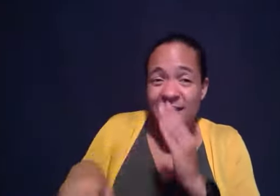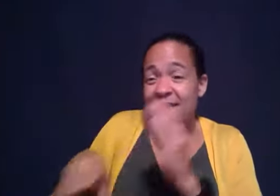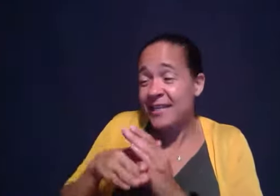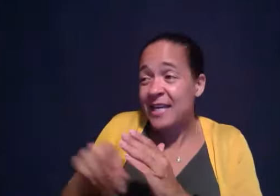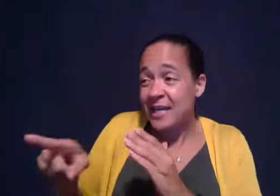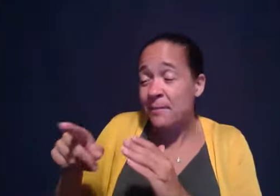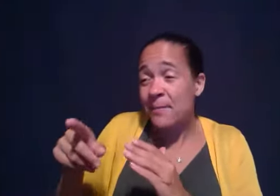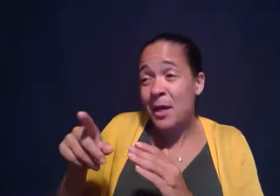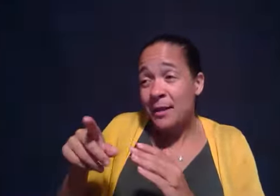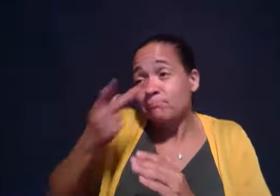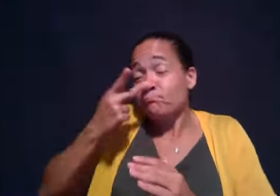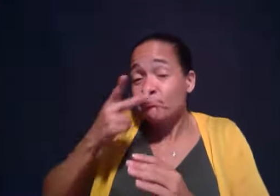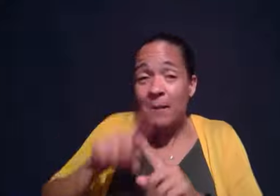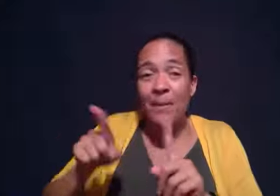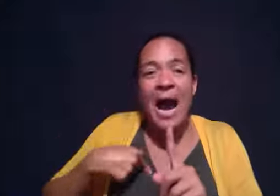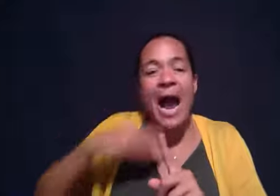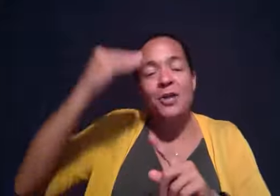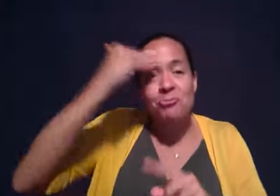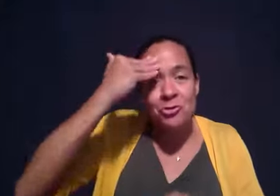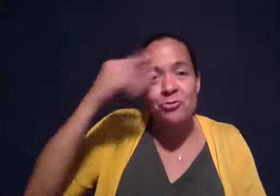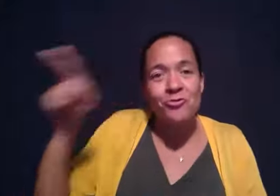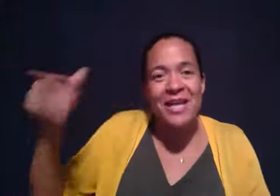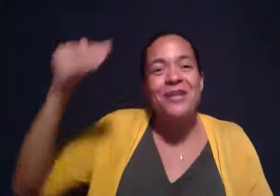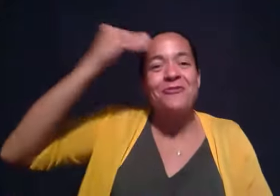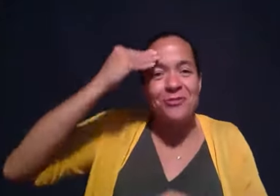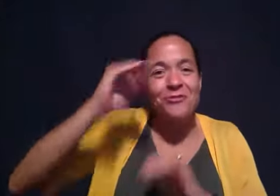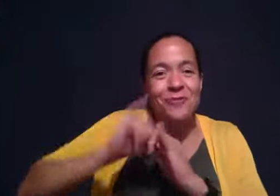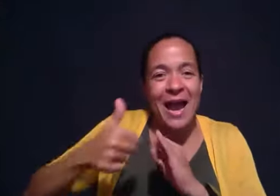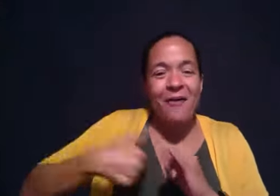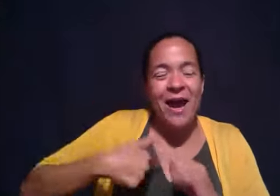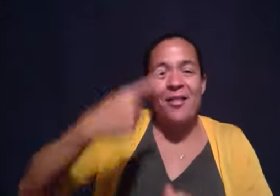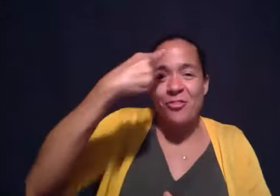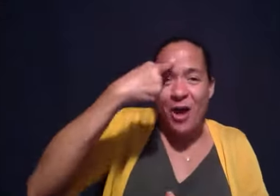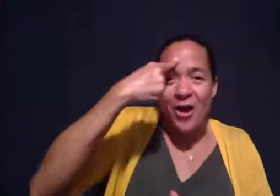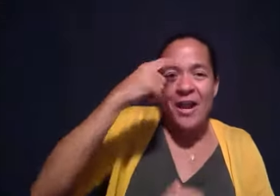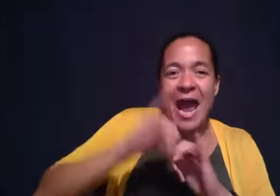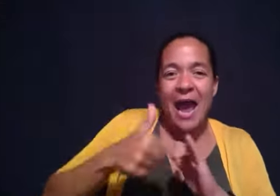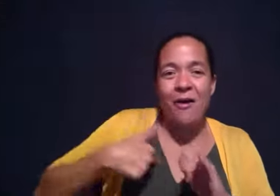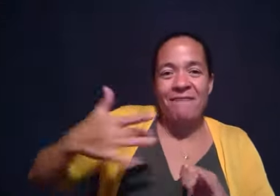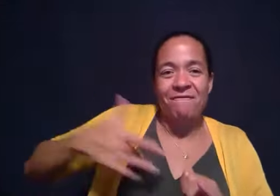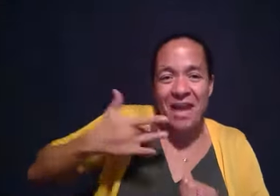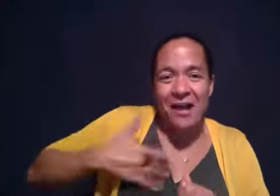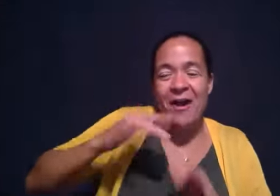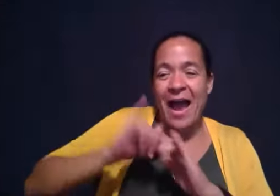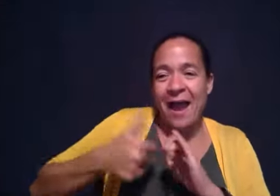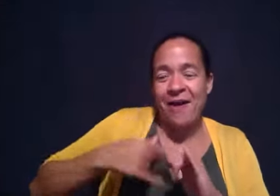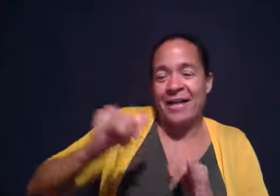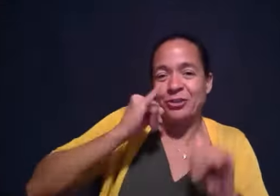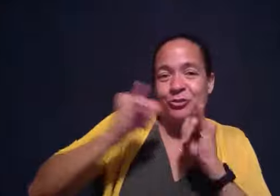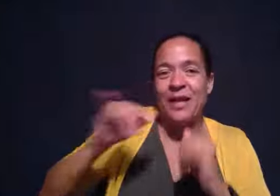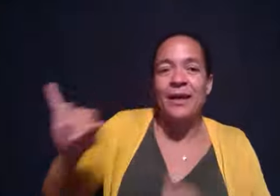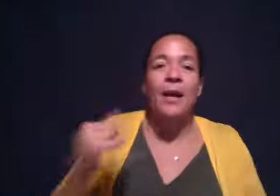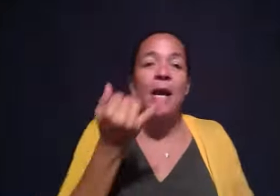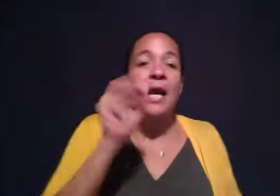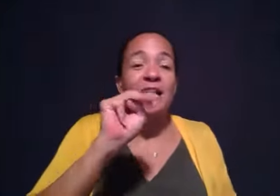he knew how I thought and how I felt and how I drank. And Jimmy seemed to think that this might be an opportunity for me to